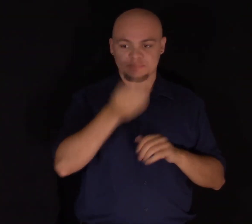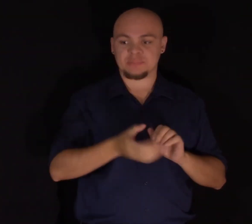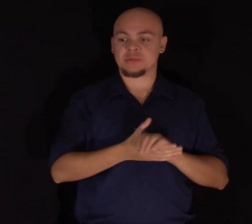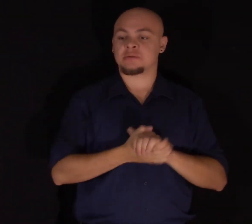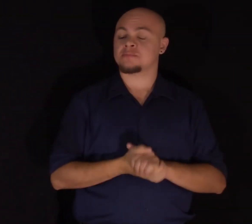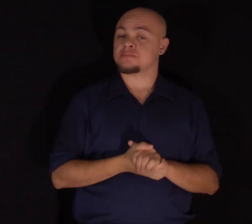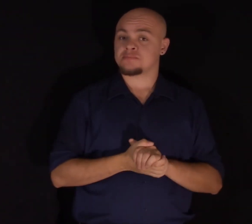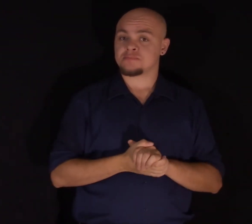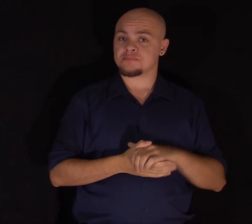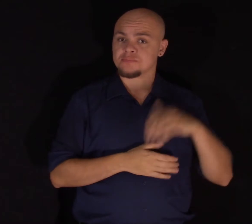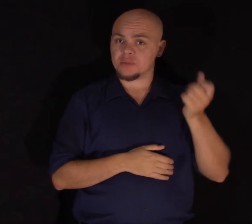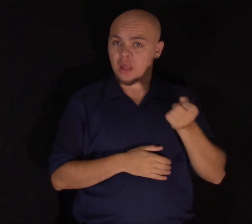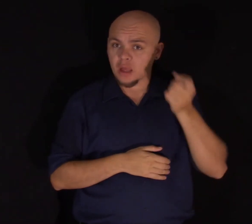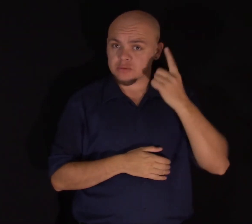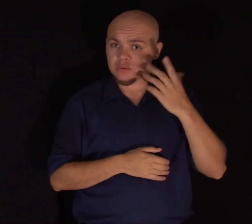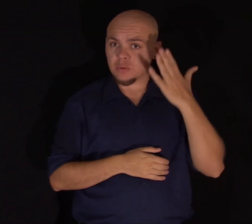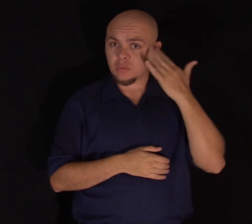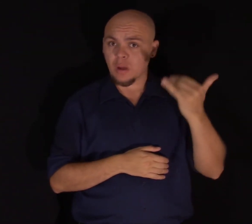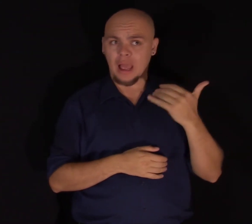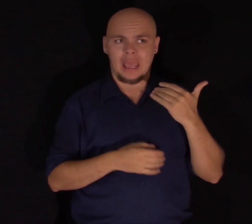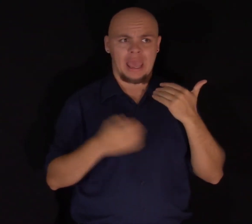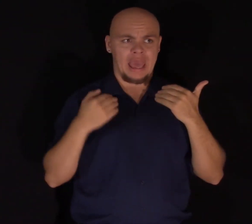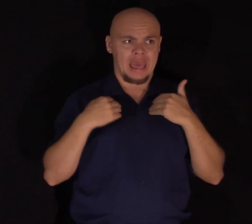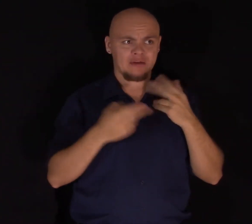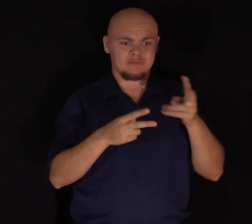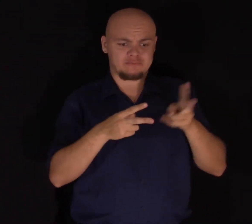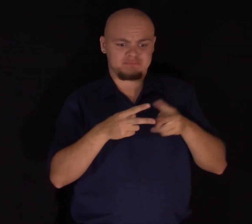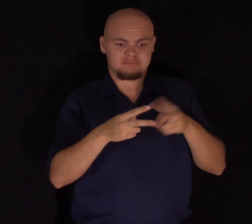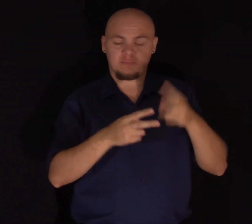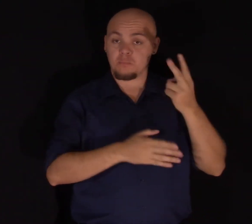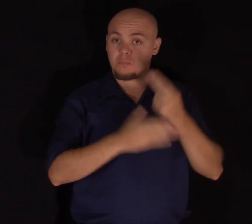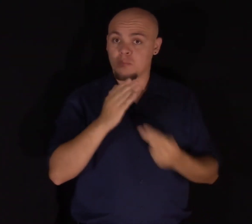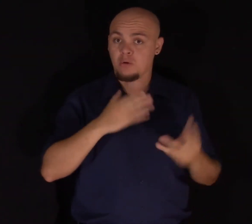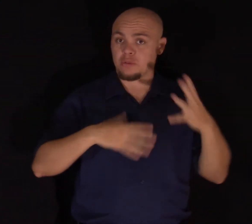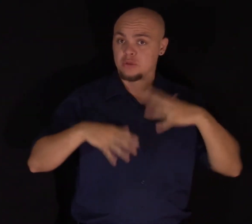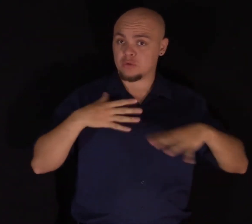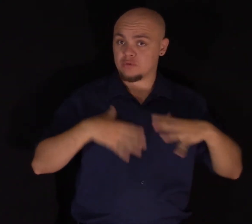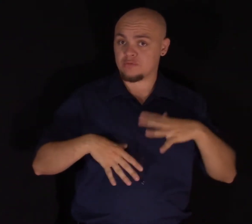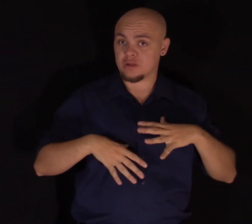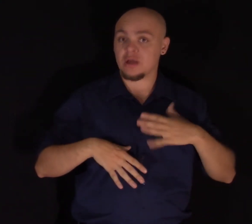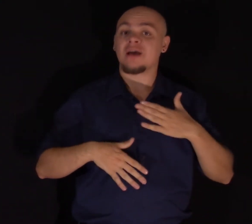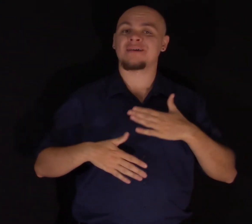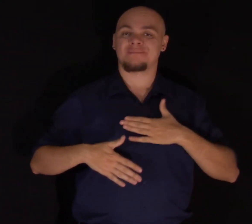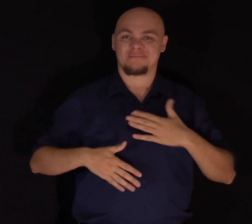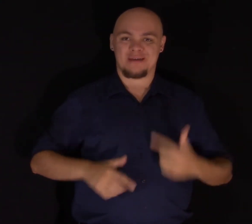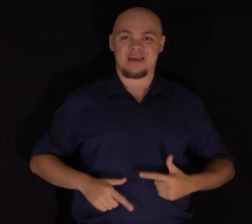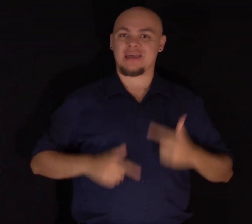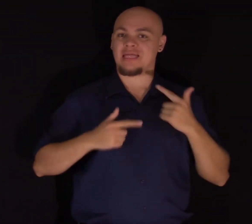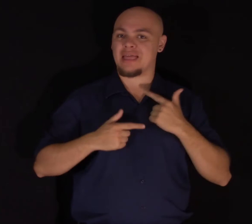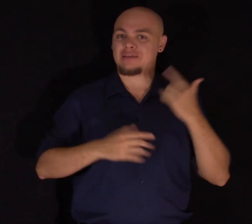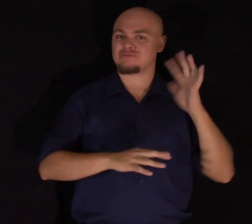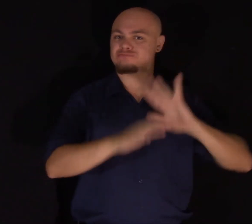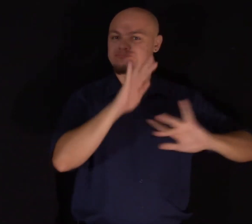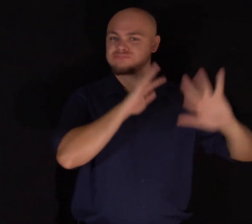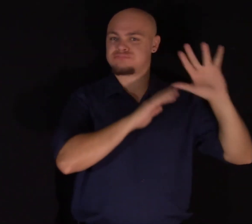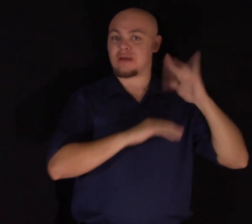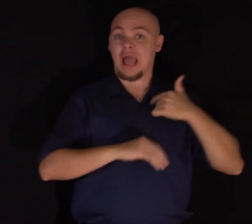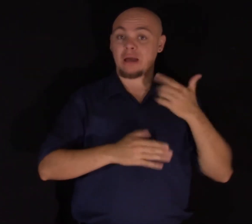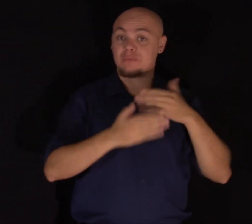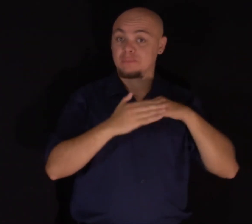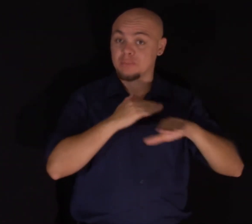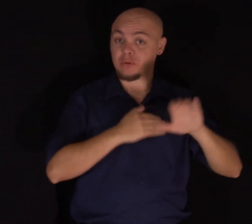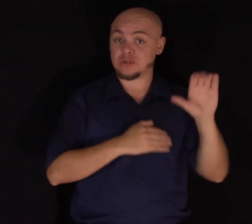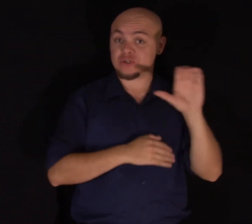To understand why I have these items, let's take a little journey back in my life. I was born in Chicago